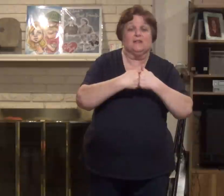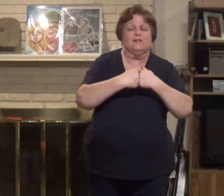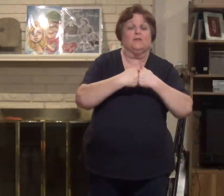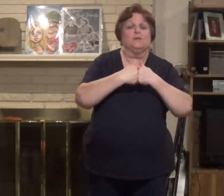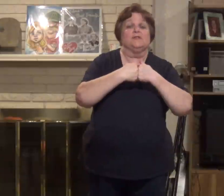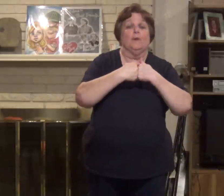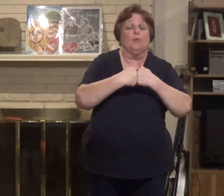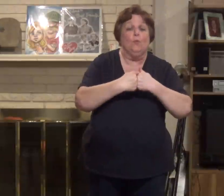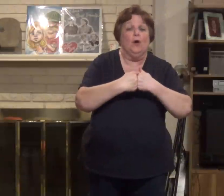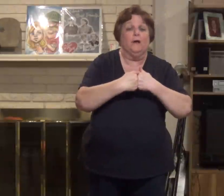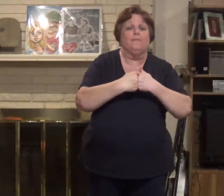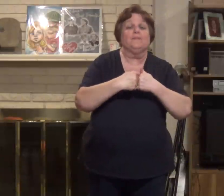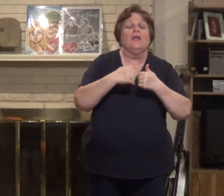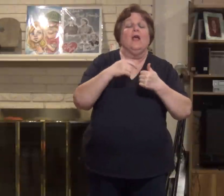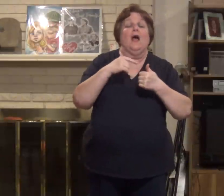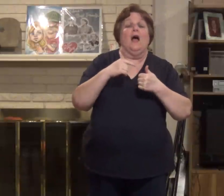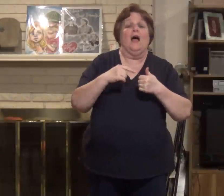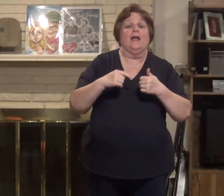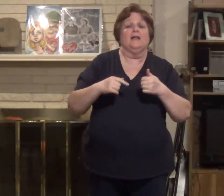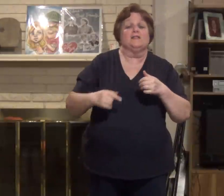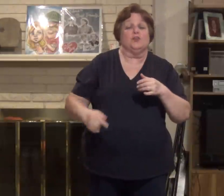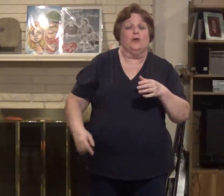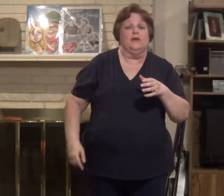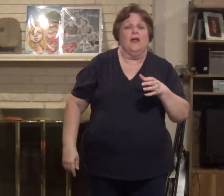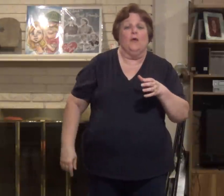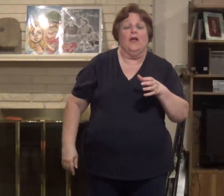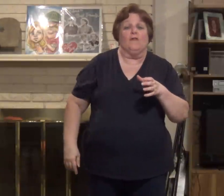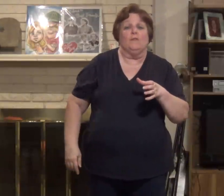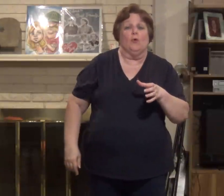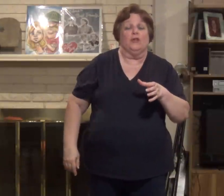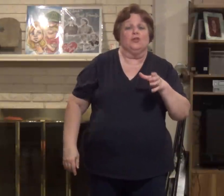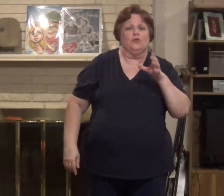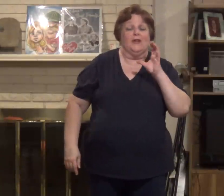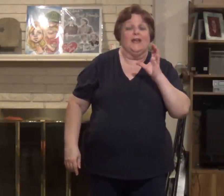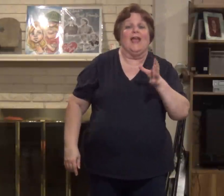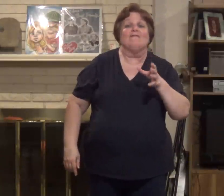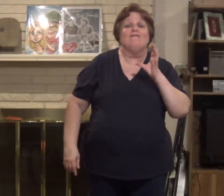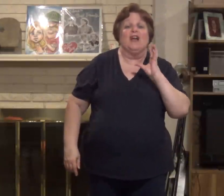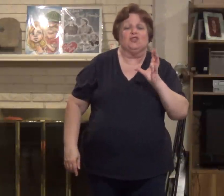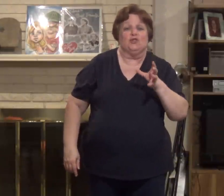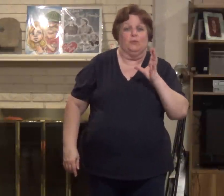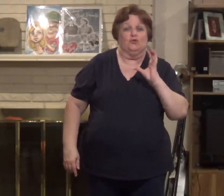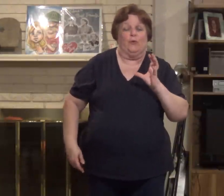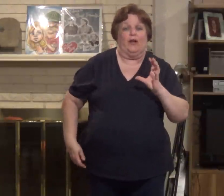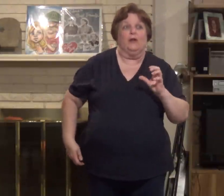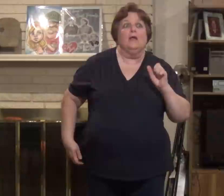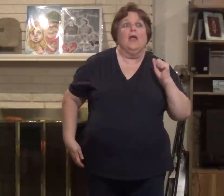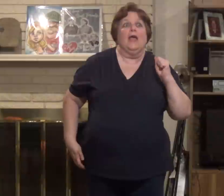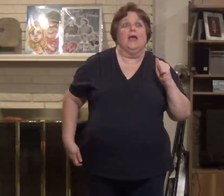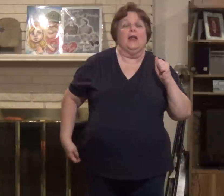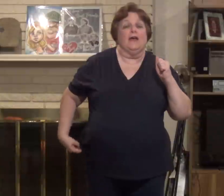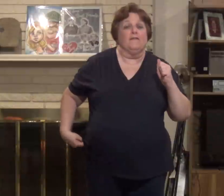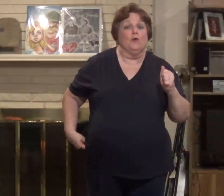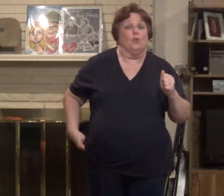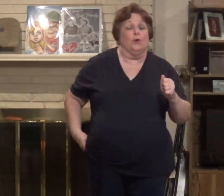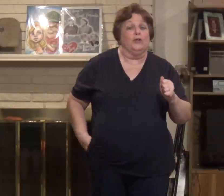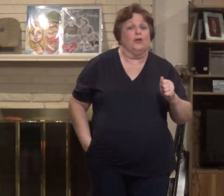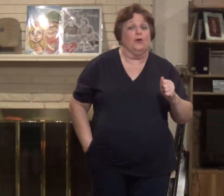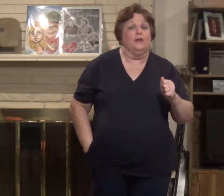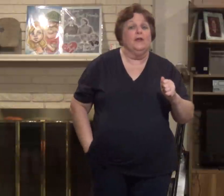positive news. Number one, I started now every morning drinking a vegetable drink, and I feel really good.